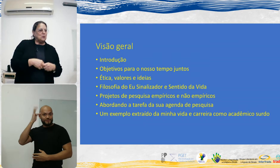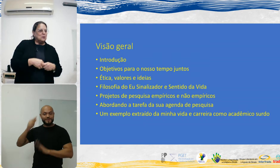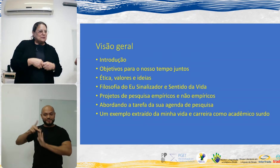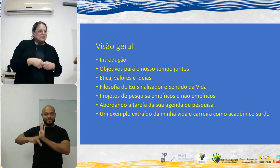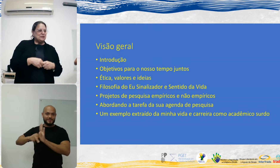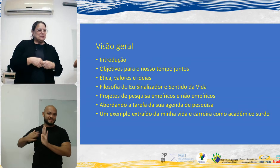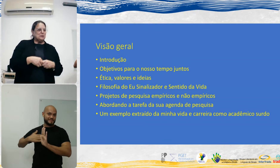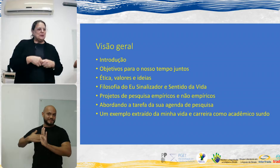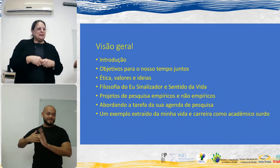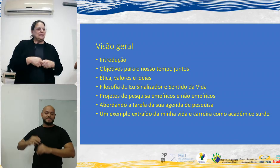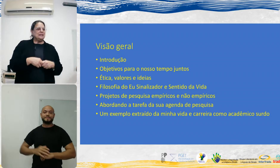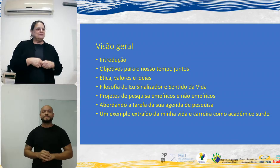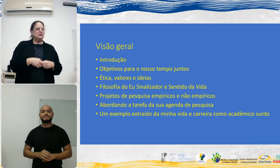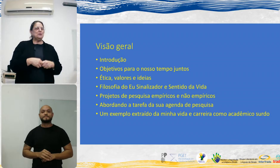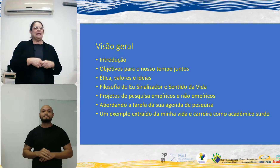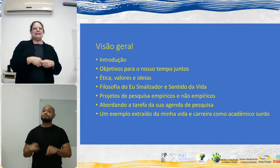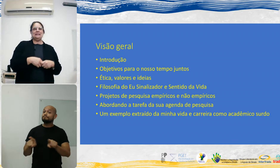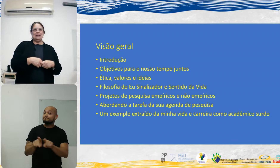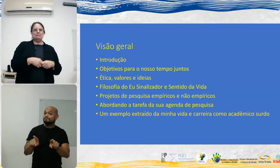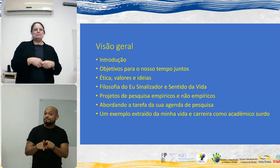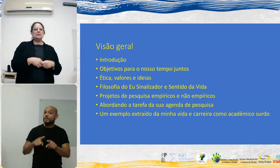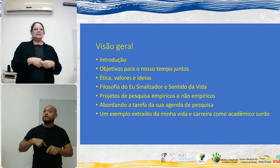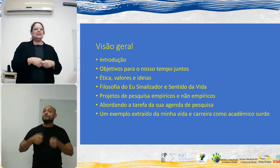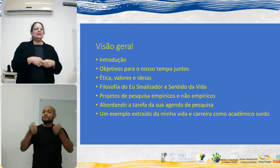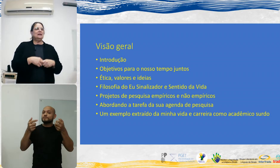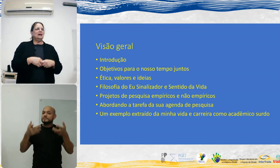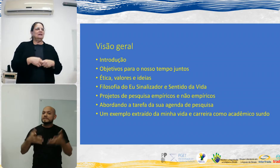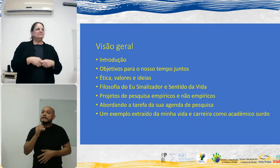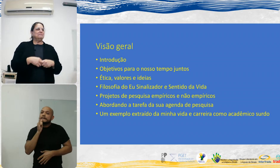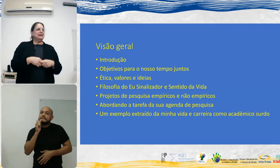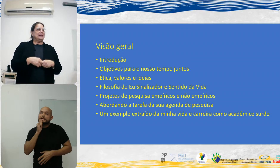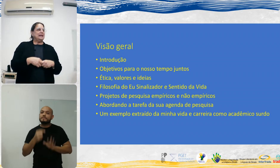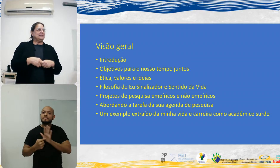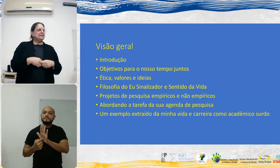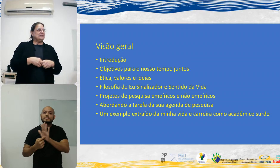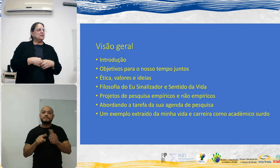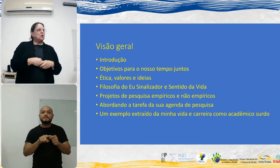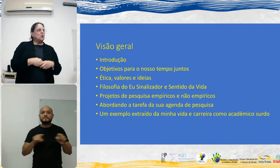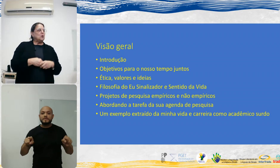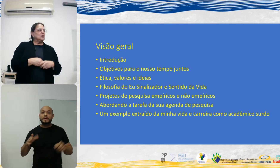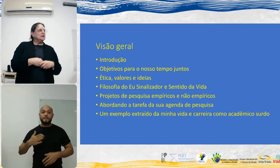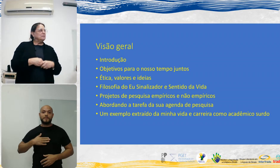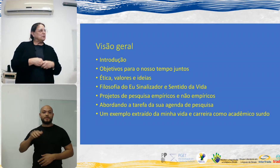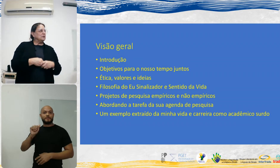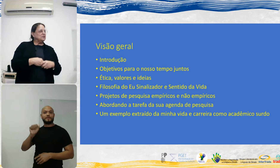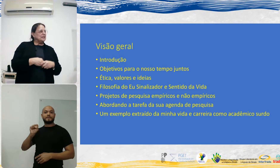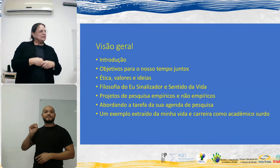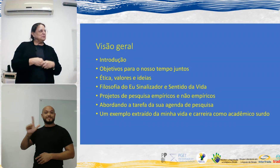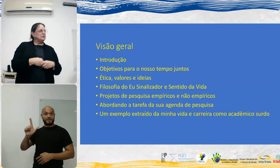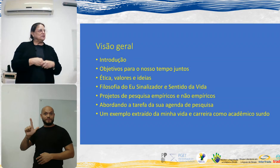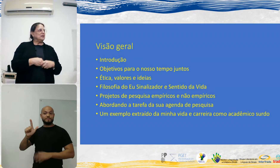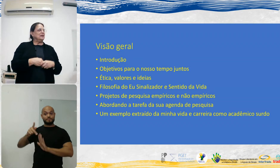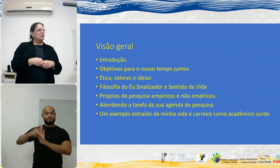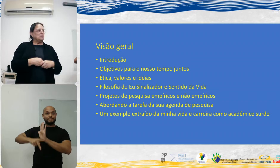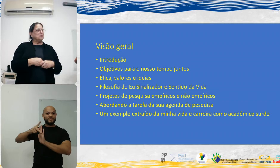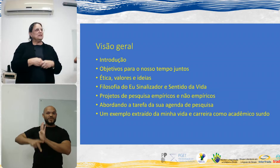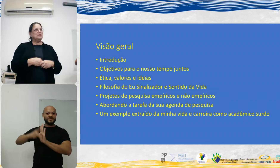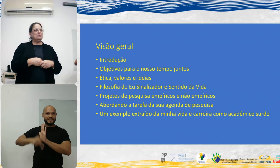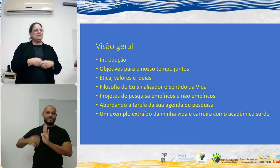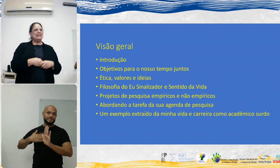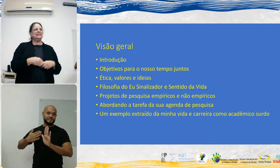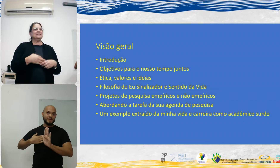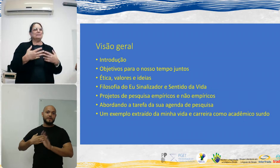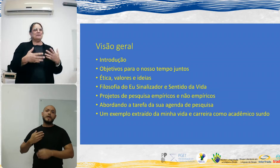will also give you an example of my ASL core project, which I hope